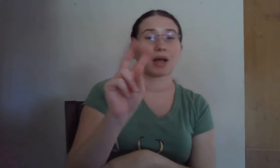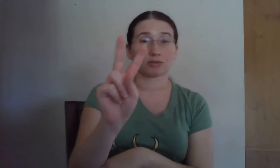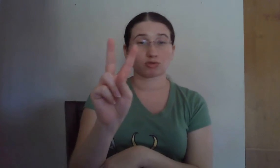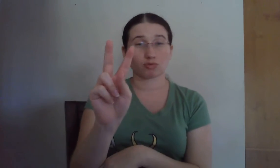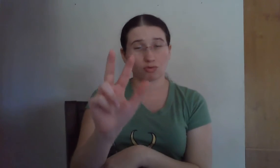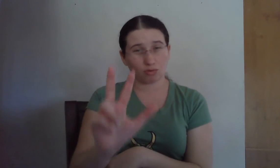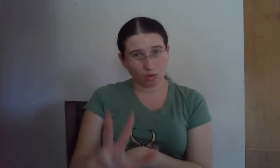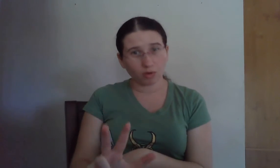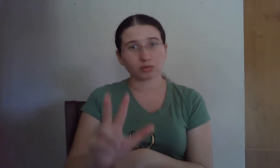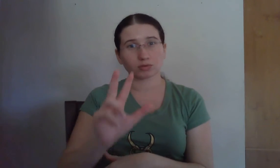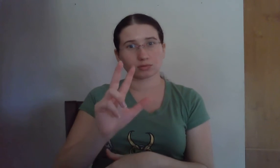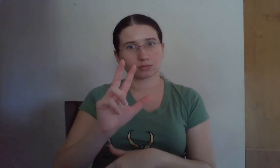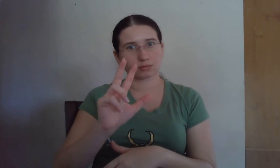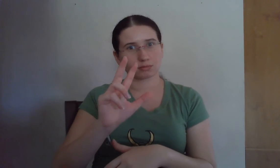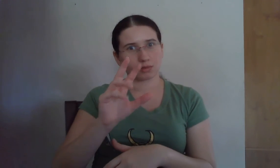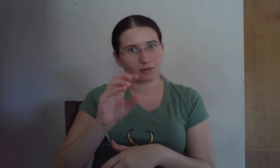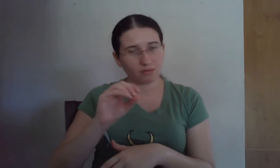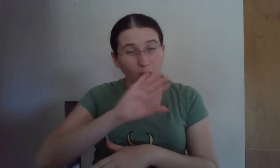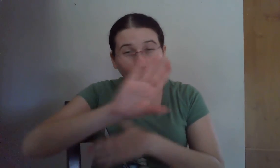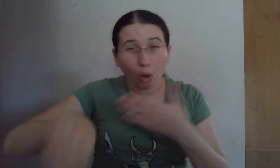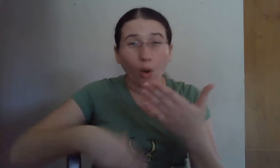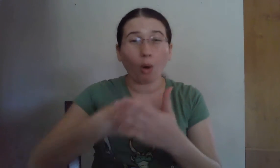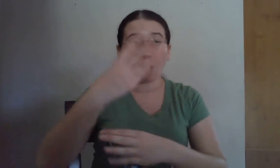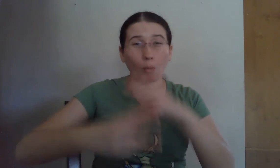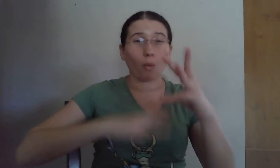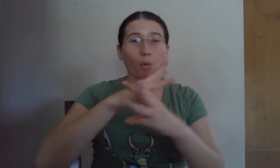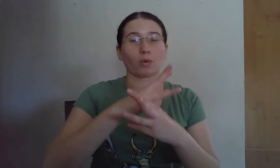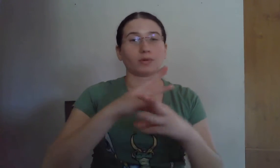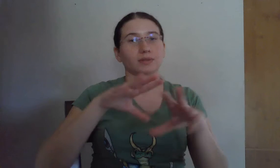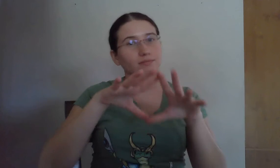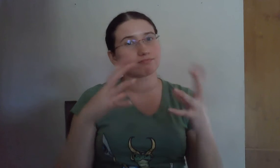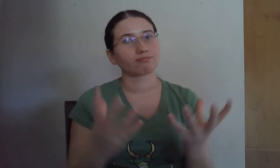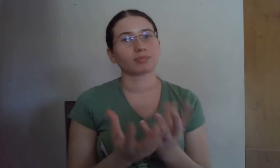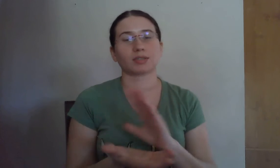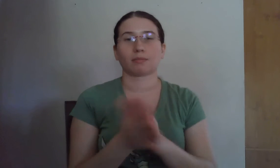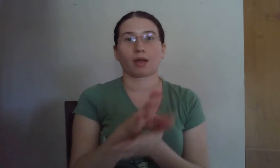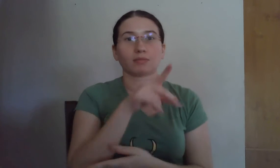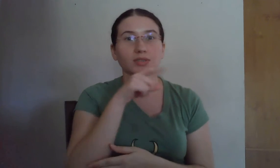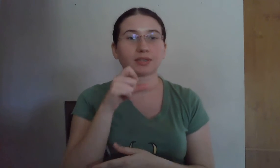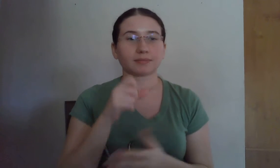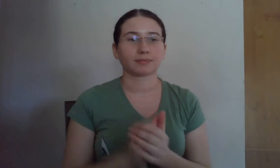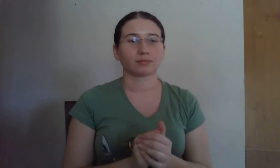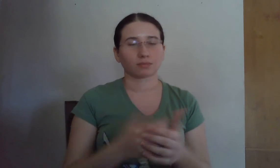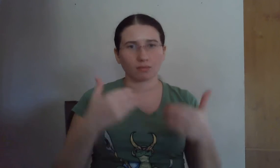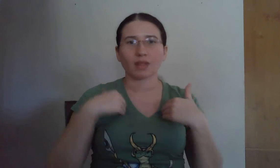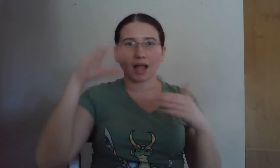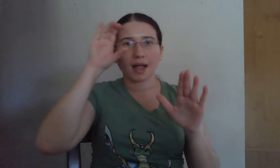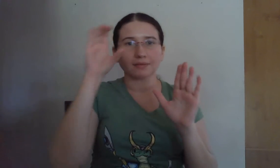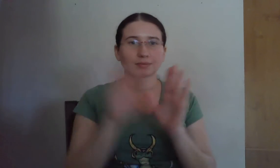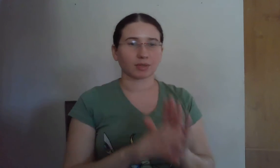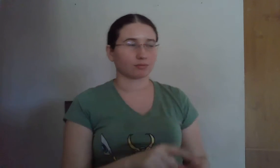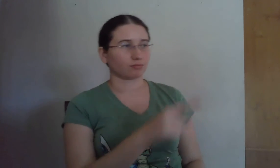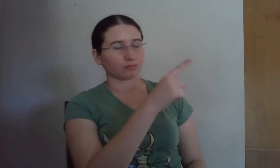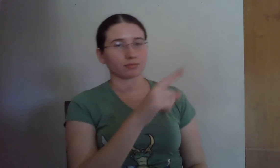desertifying. I took this picture in the Tihama Desert while 25 millimeters, that's an inch of rain, was